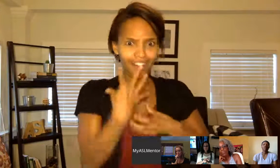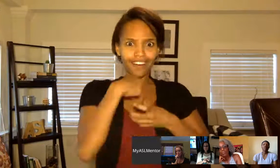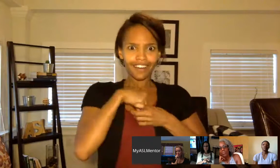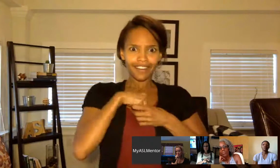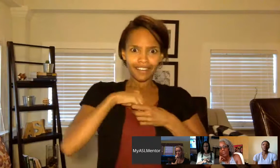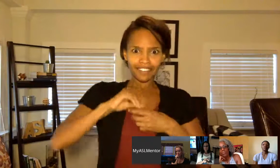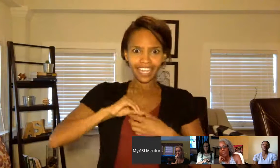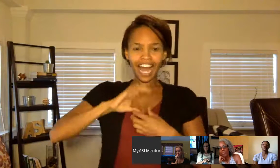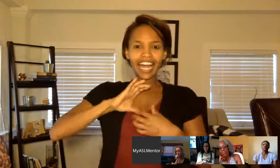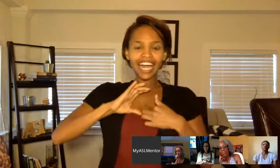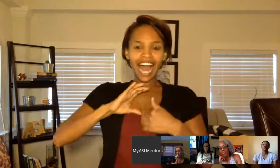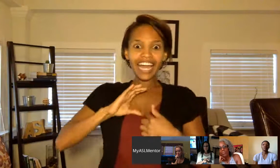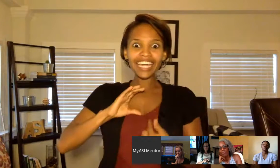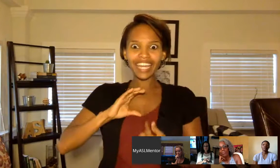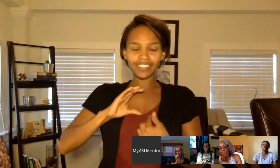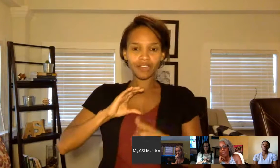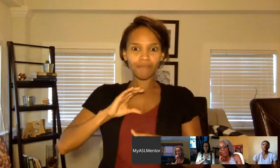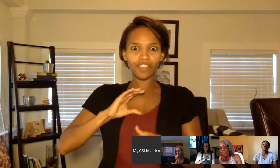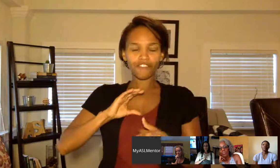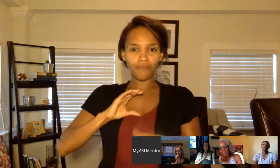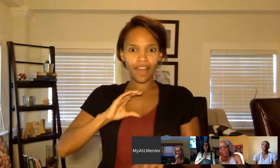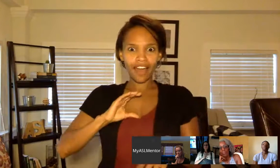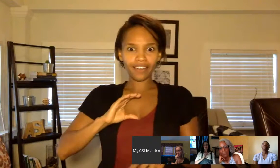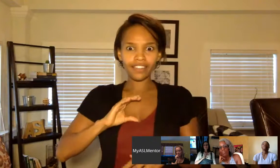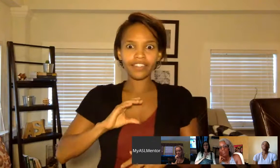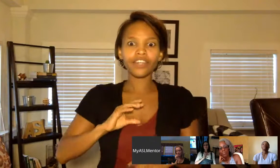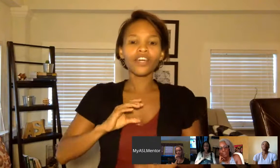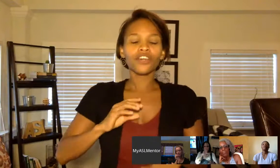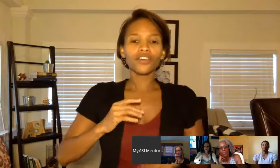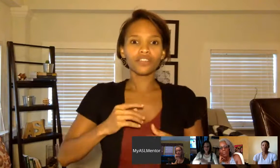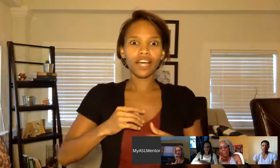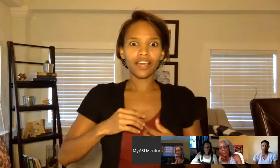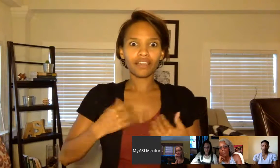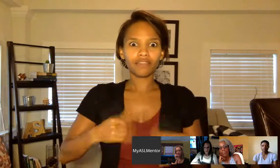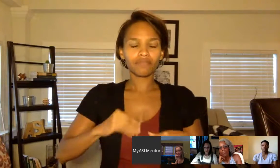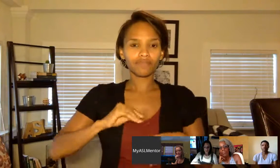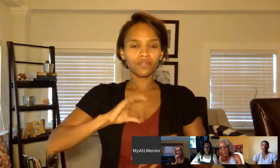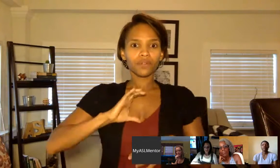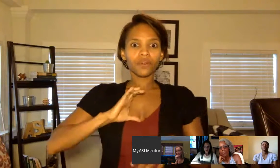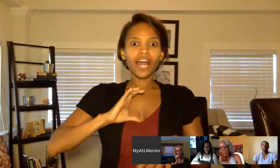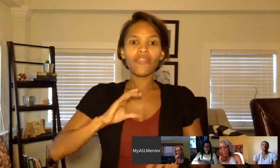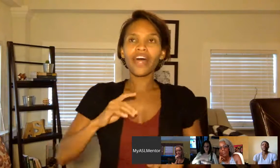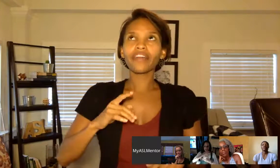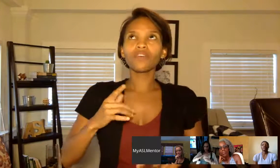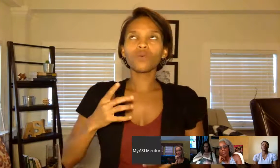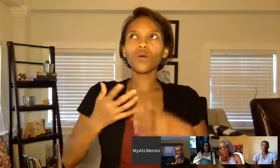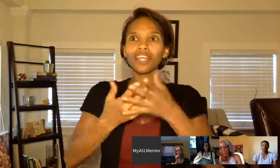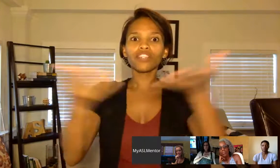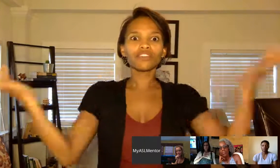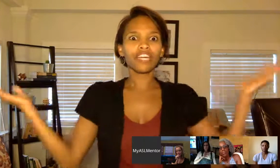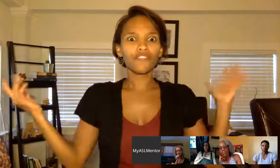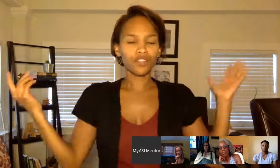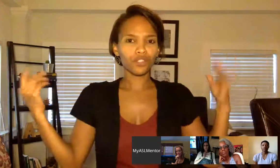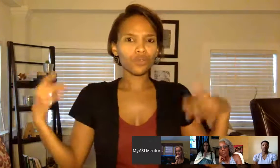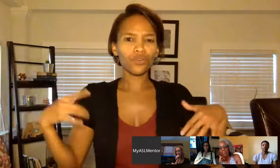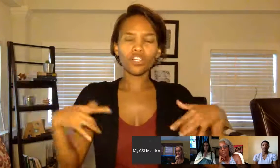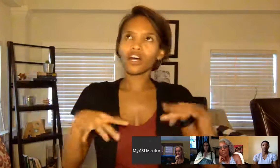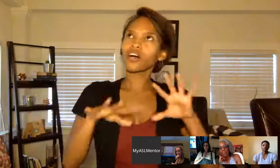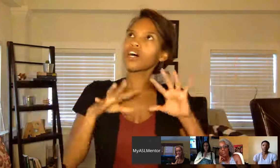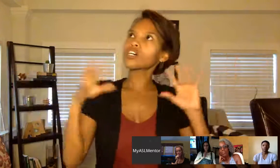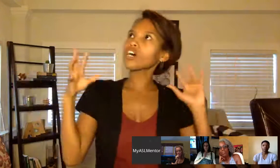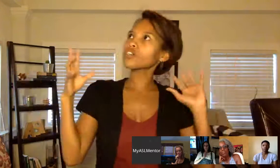then, like, I gain something from that. Like, and then what that looks like for the